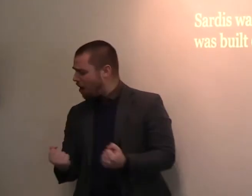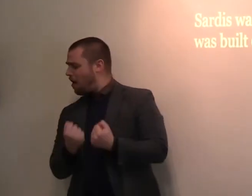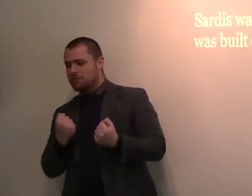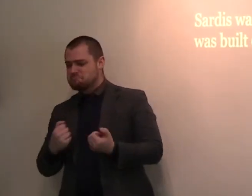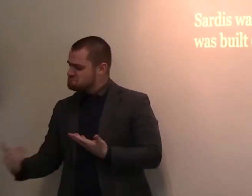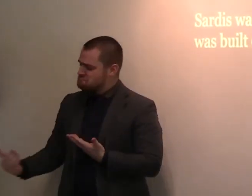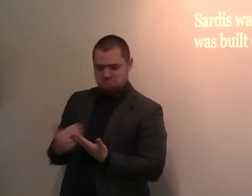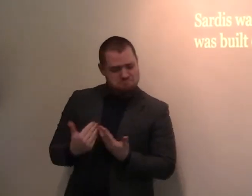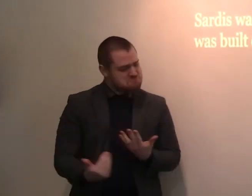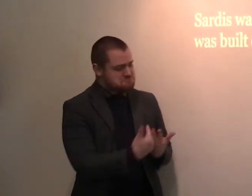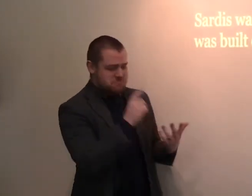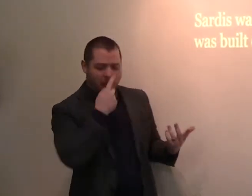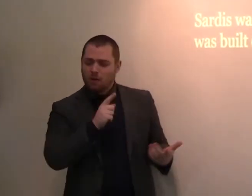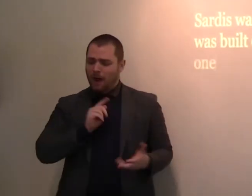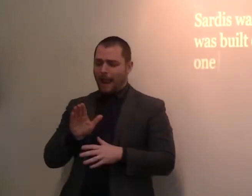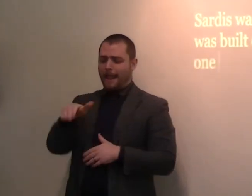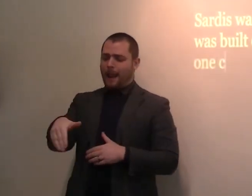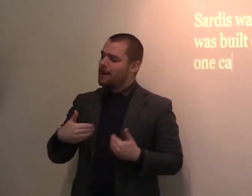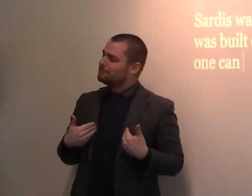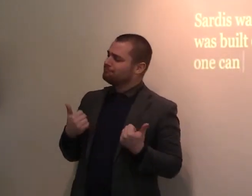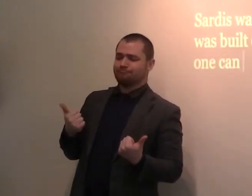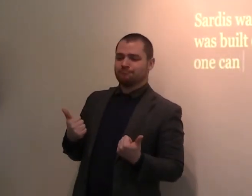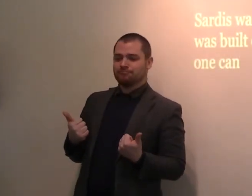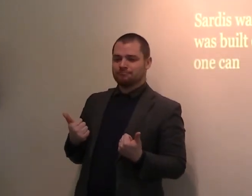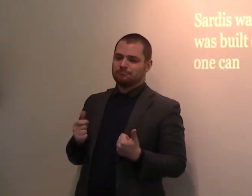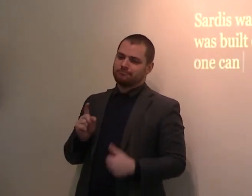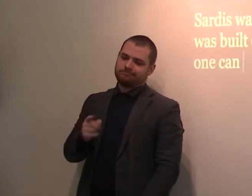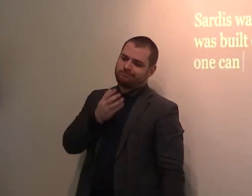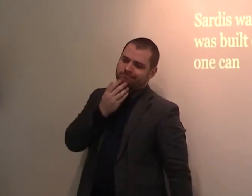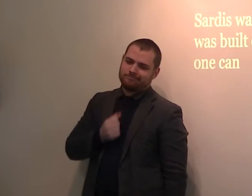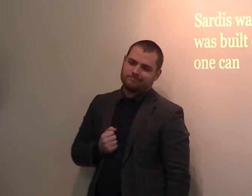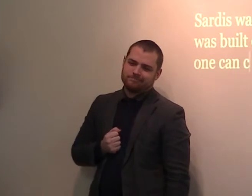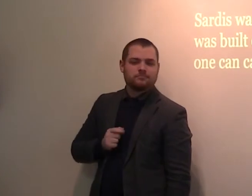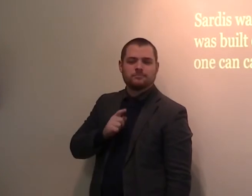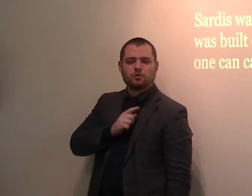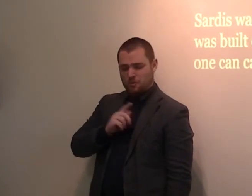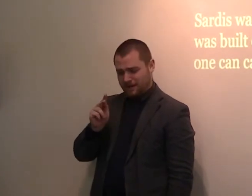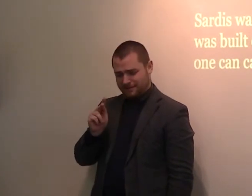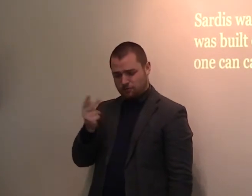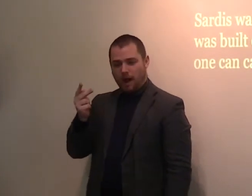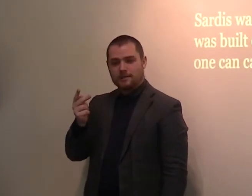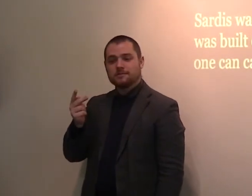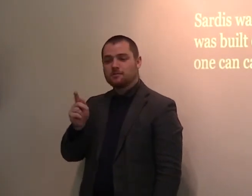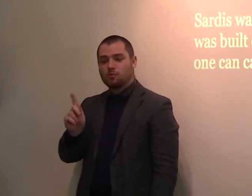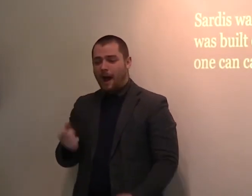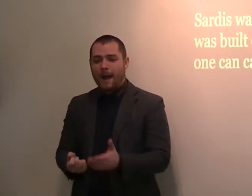But twice they didn't learn from history, because twice they dropped the guard. And